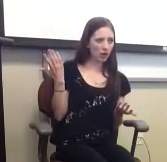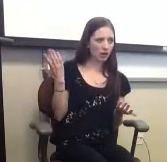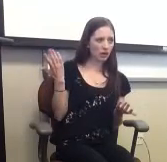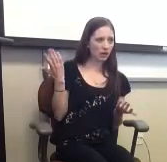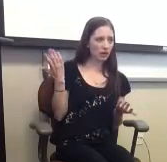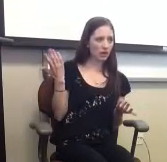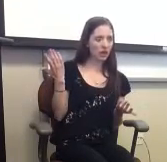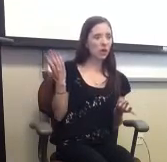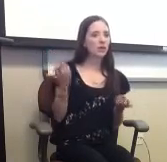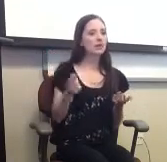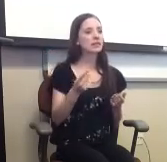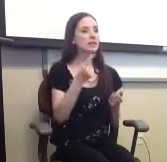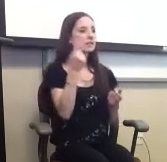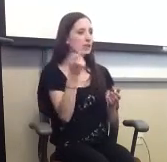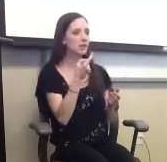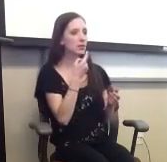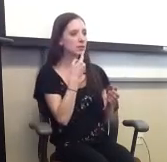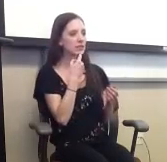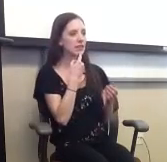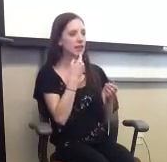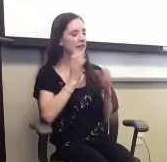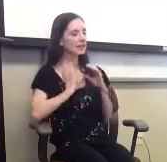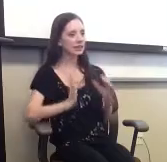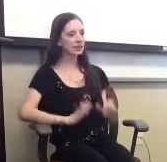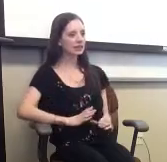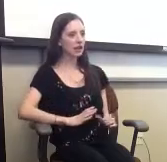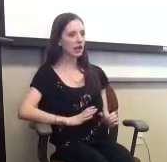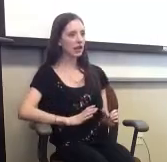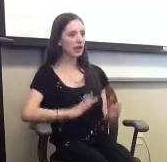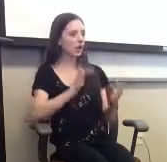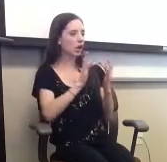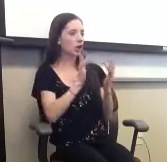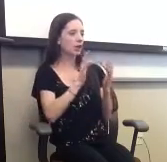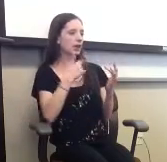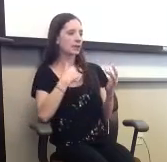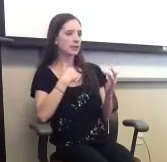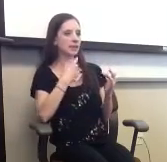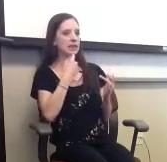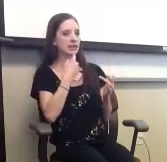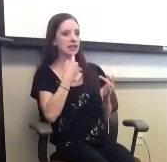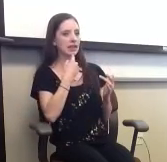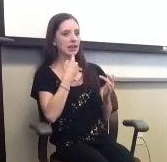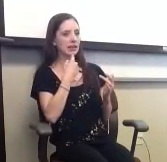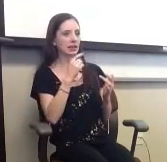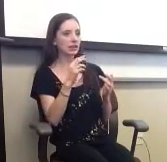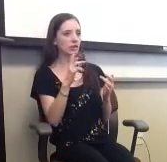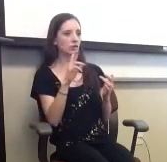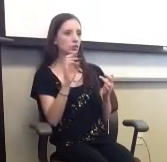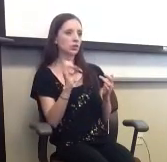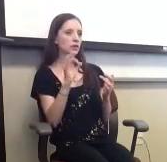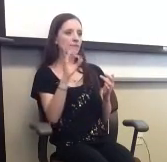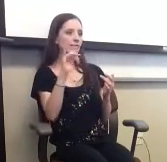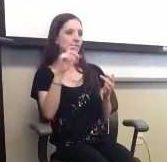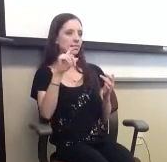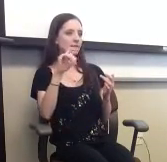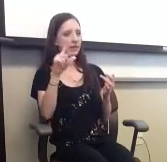say the client contacted me and needed a refill of their medications, or there's going to be some documentation in the file saying why I have a copy of that prescription in